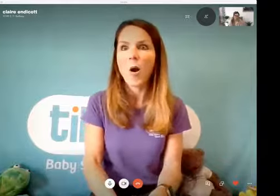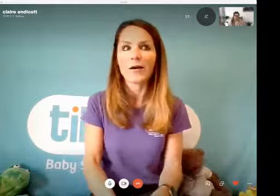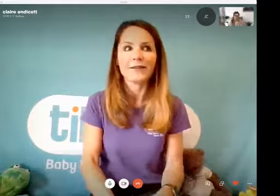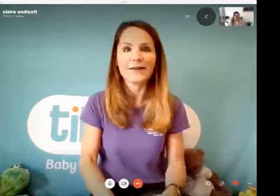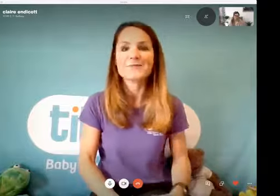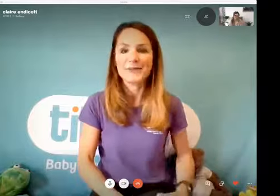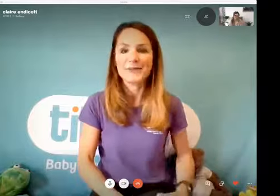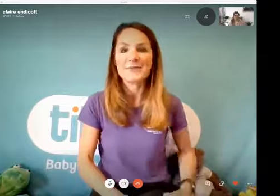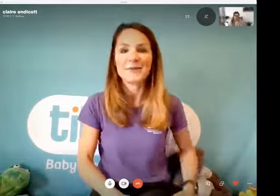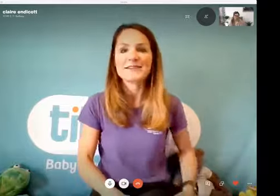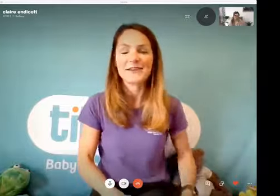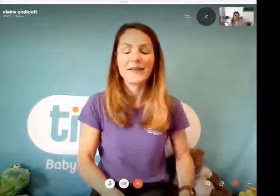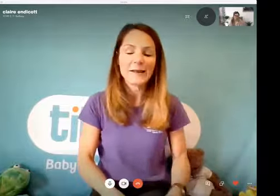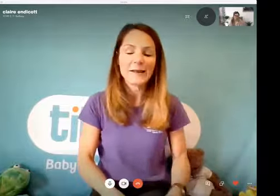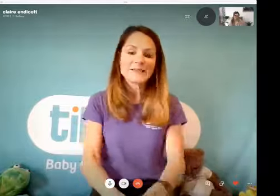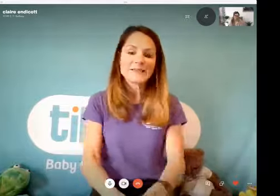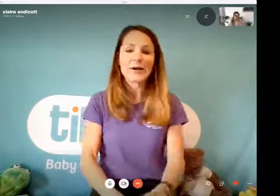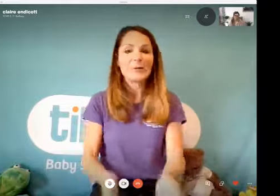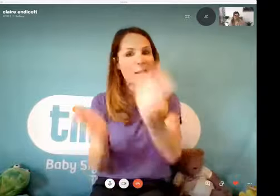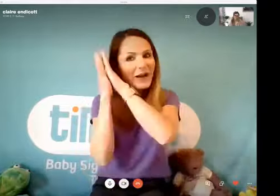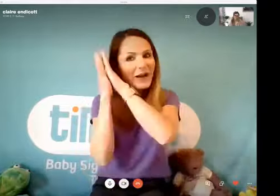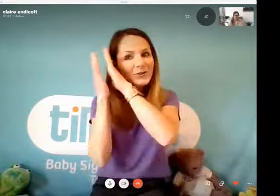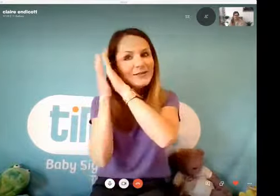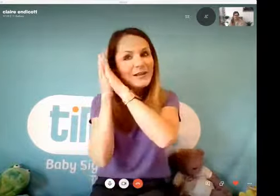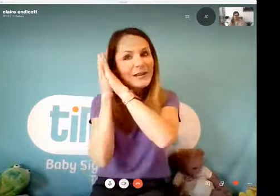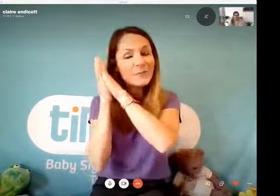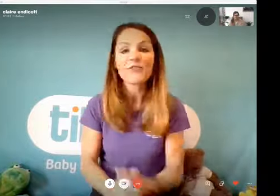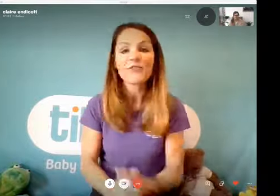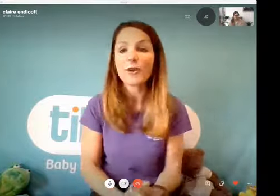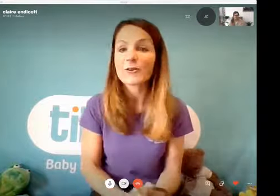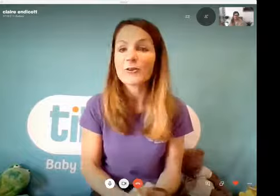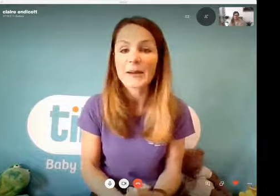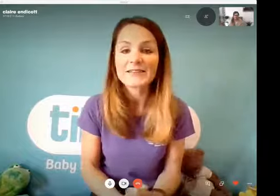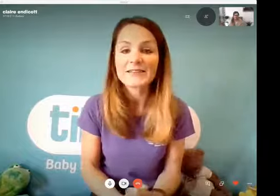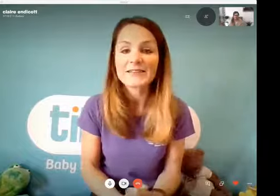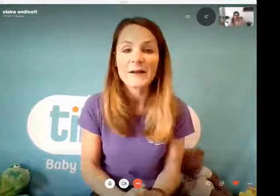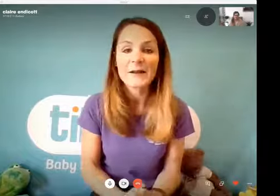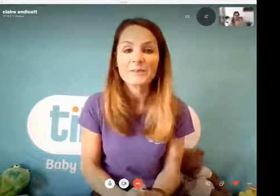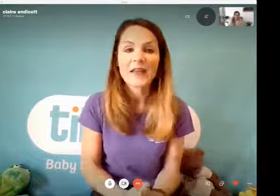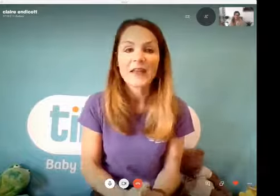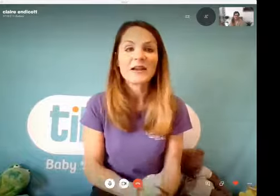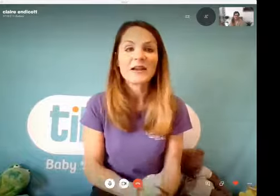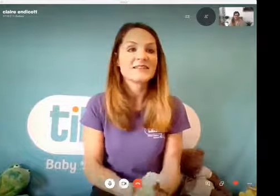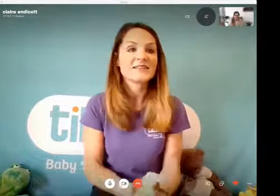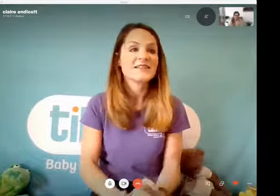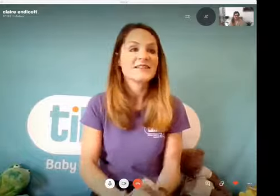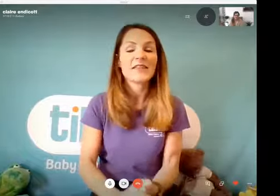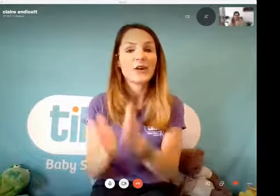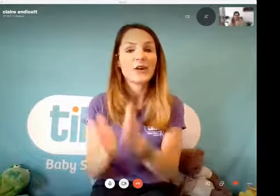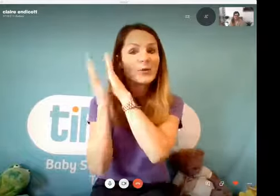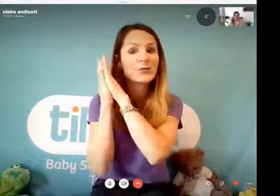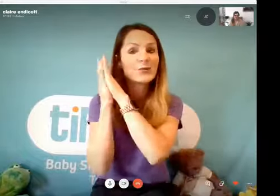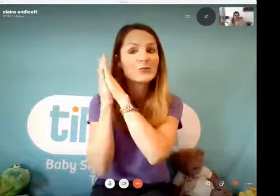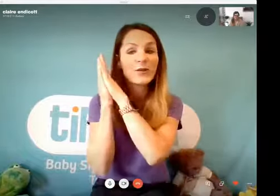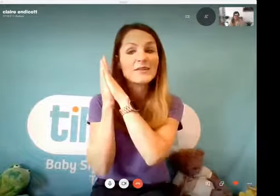pretty impressive. So bed or sleep. I have got lots of babies from my class and things like that who will tell their mummies they're